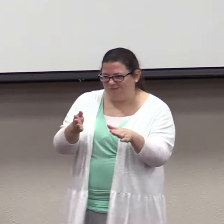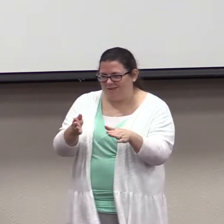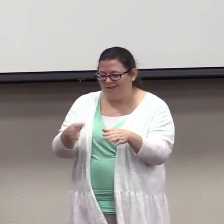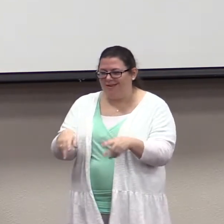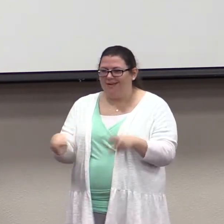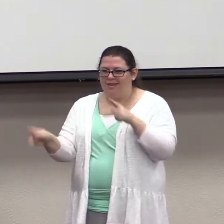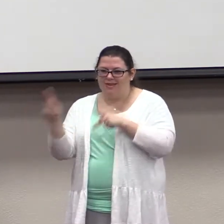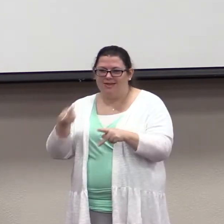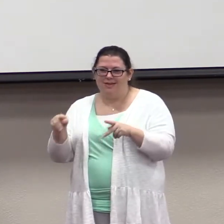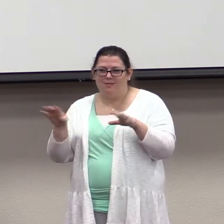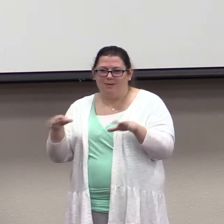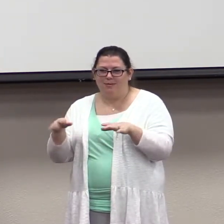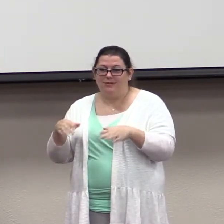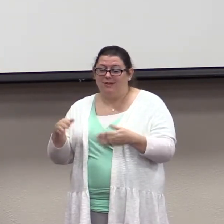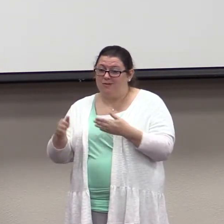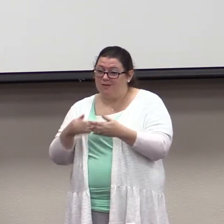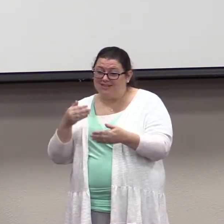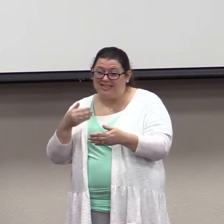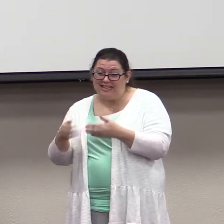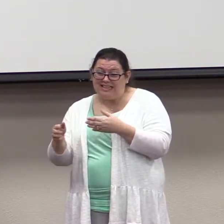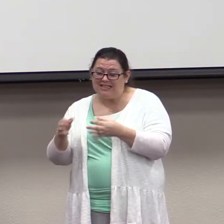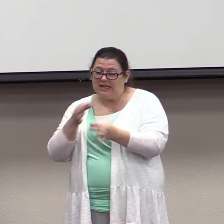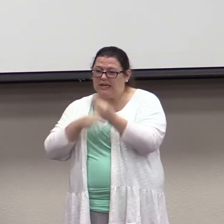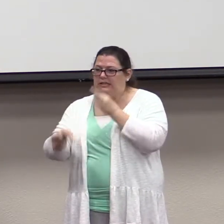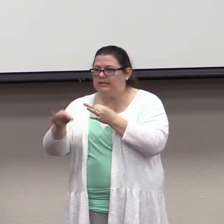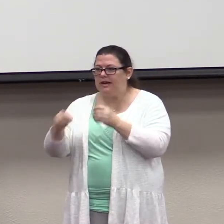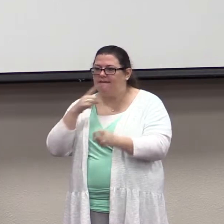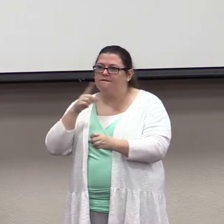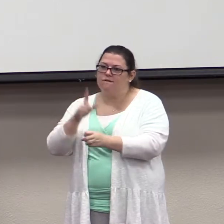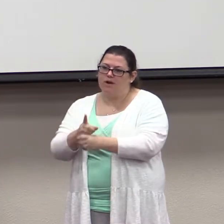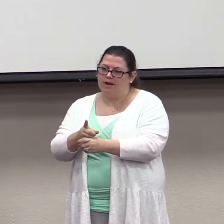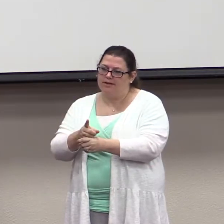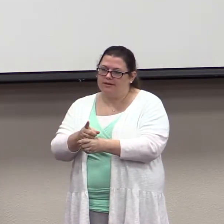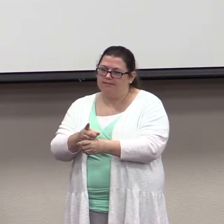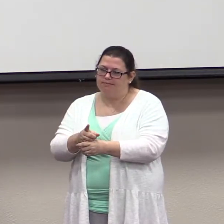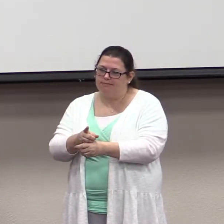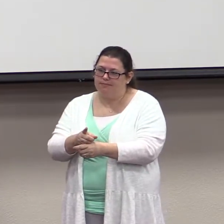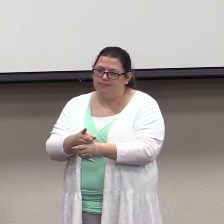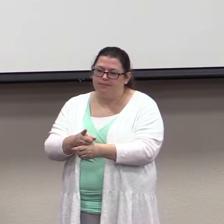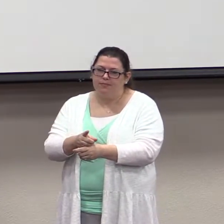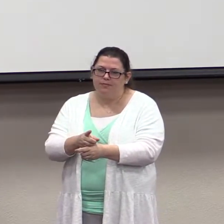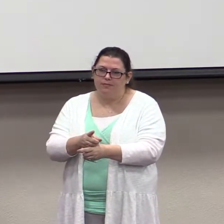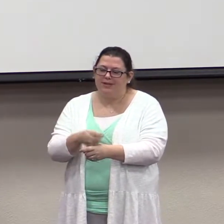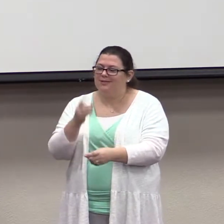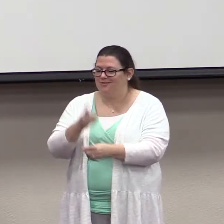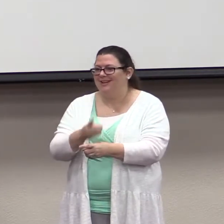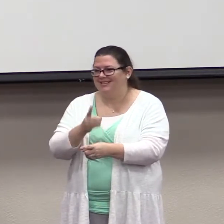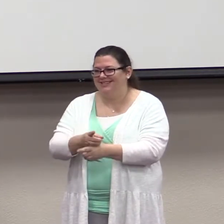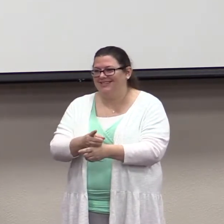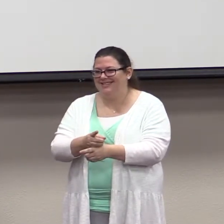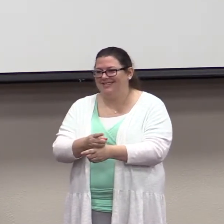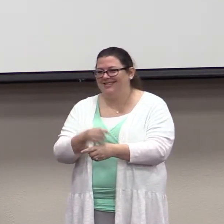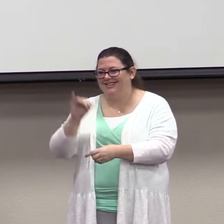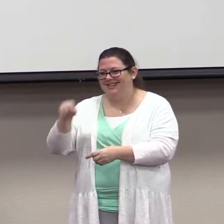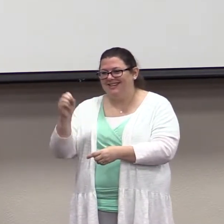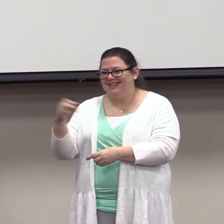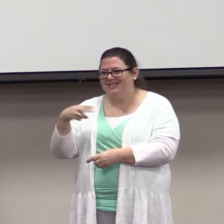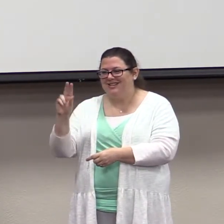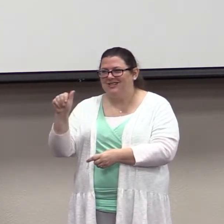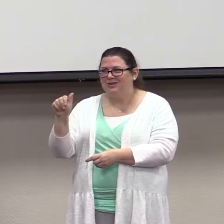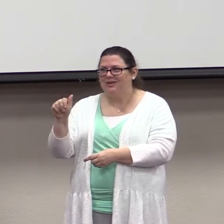right, because Joshua never recognized the value in appointing a leader to replace himself once he was